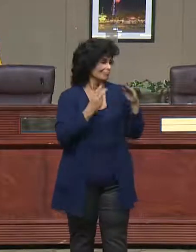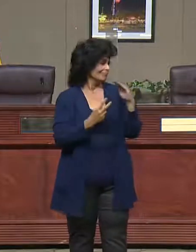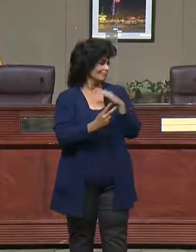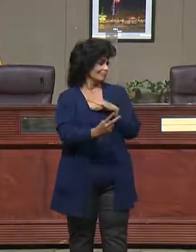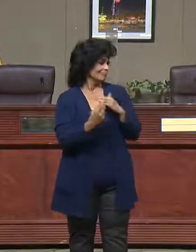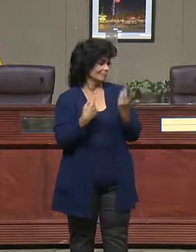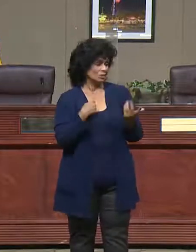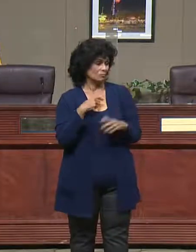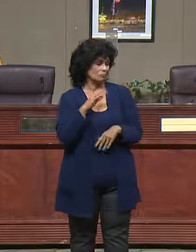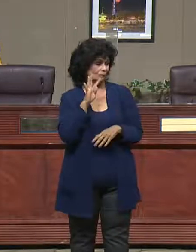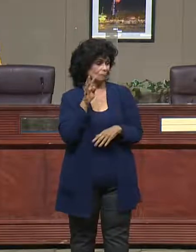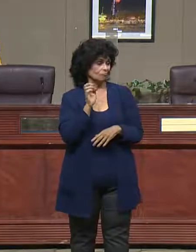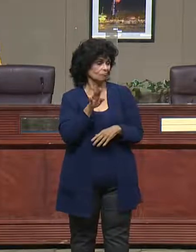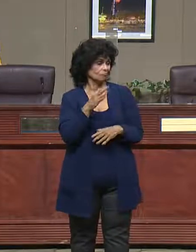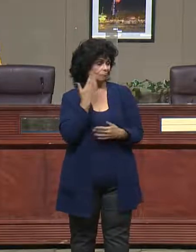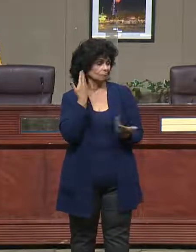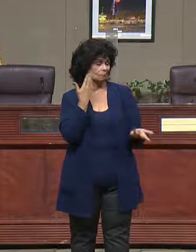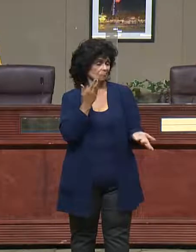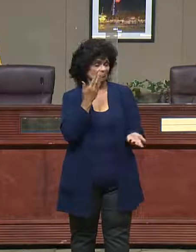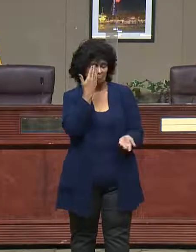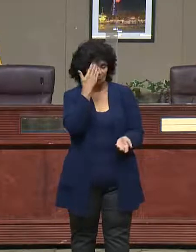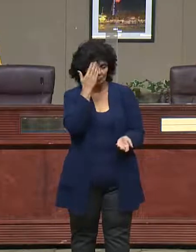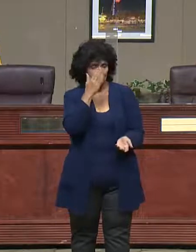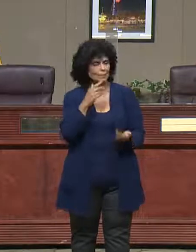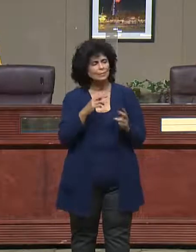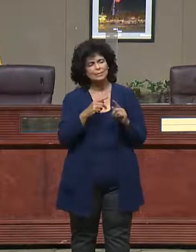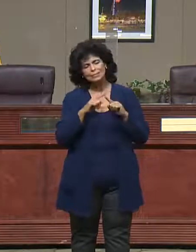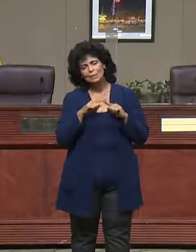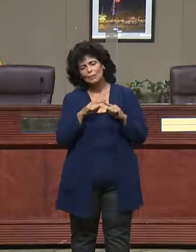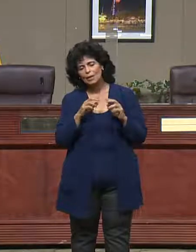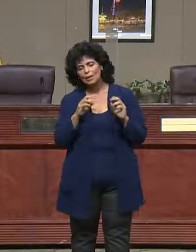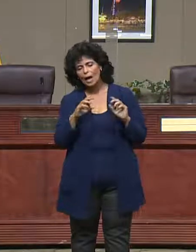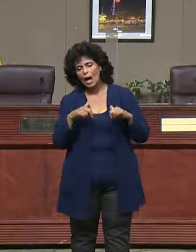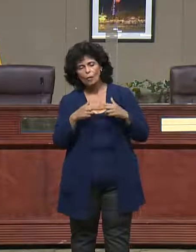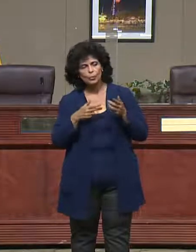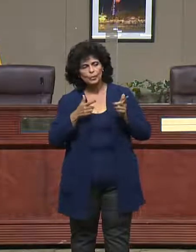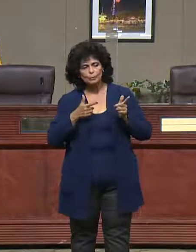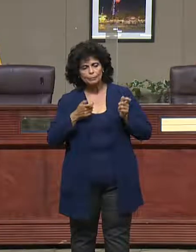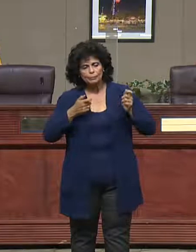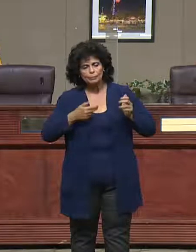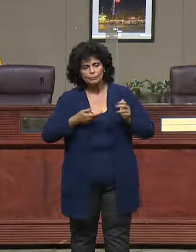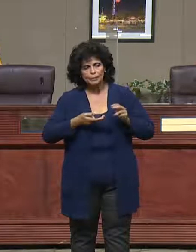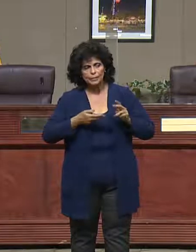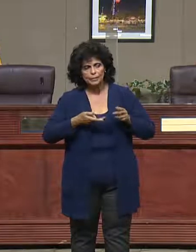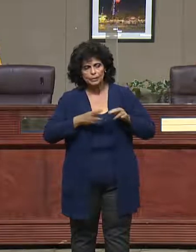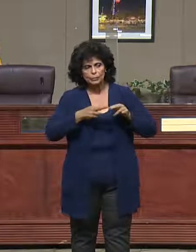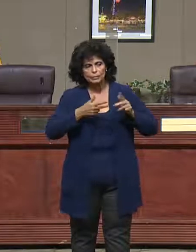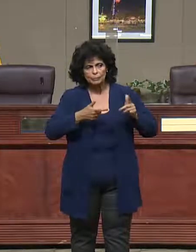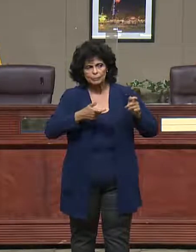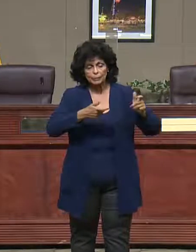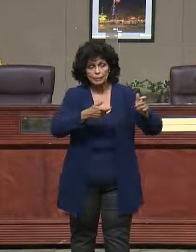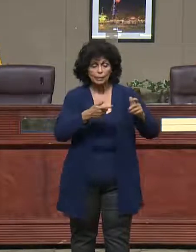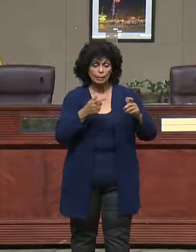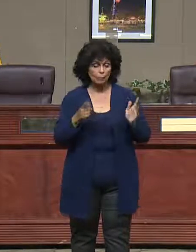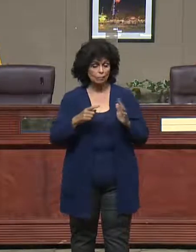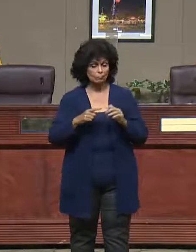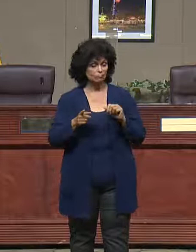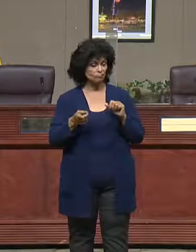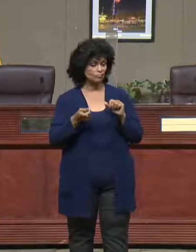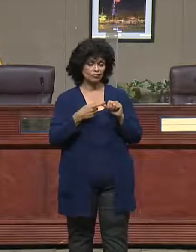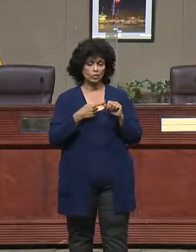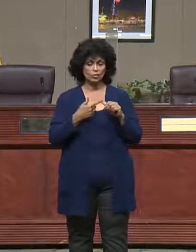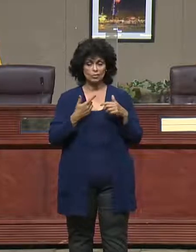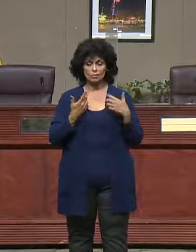It all depends how we speed up. But if we have 5,000 at the beginning in the